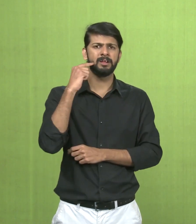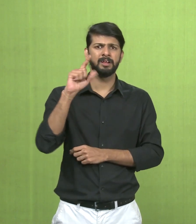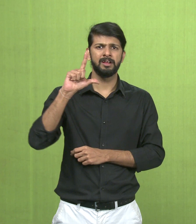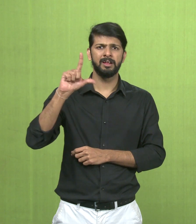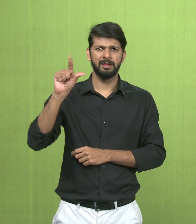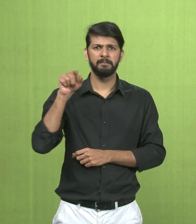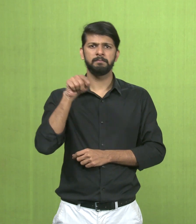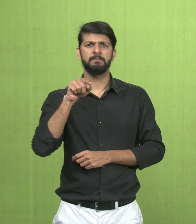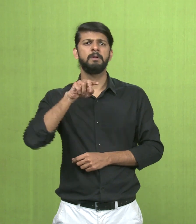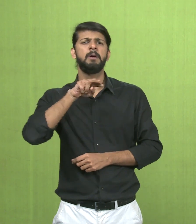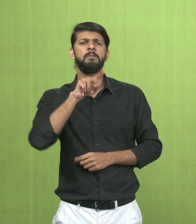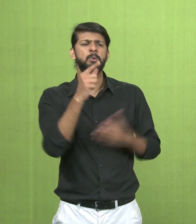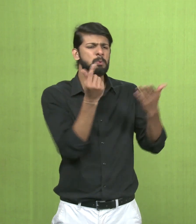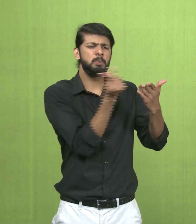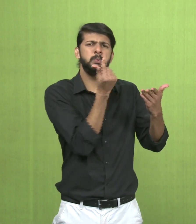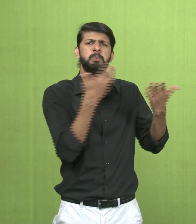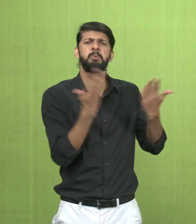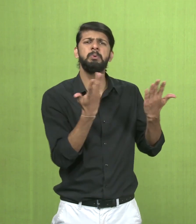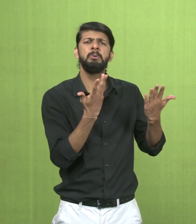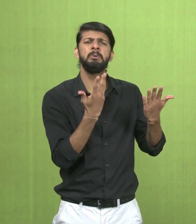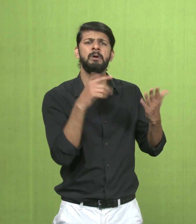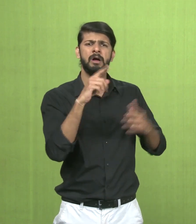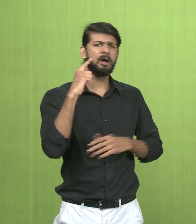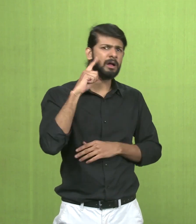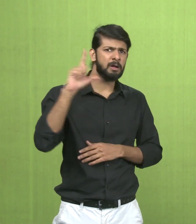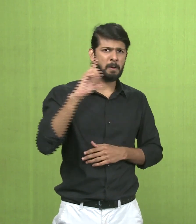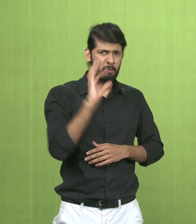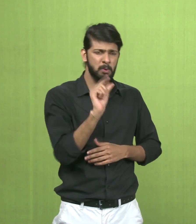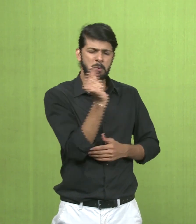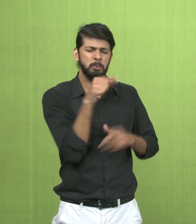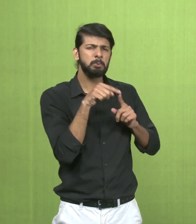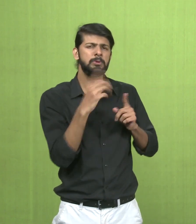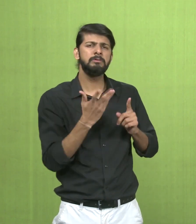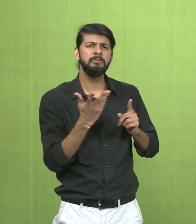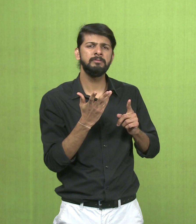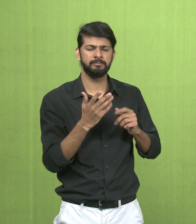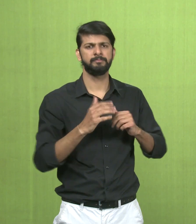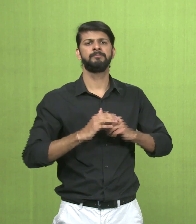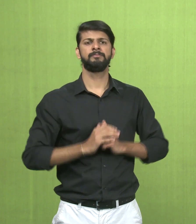Questions related to illustration. Question number 1. What is the use of illustration?